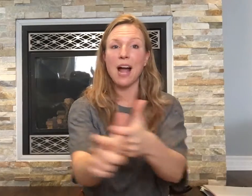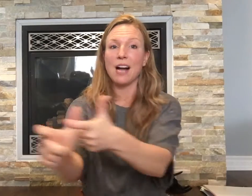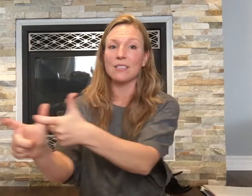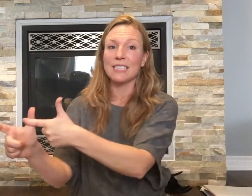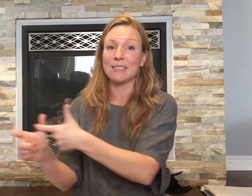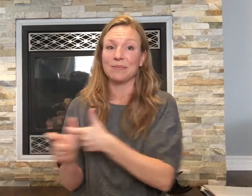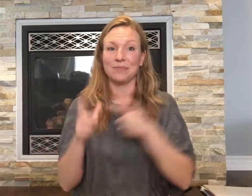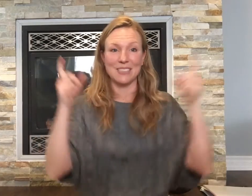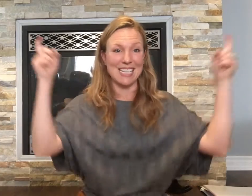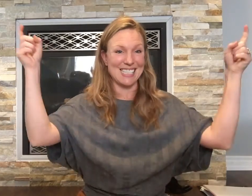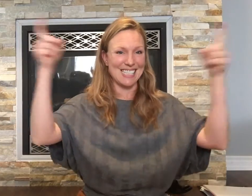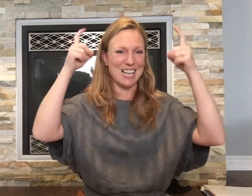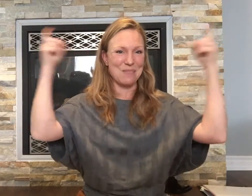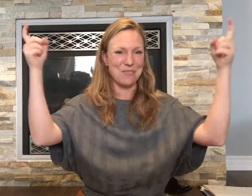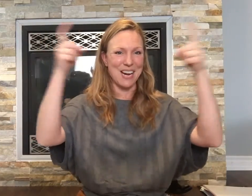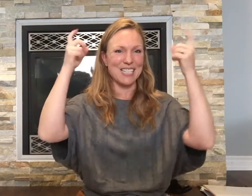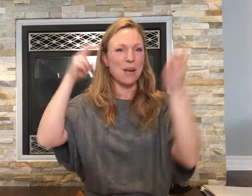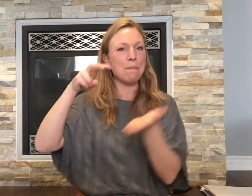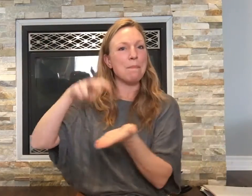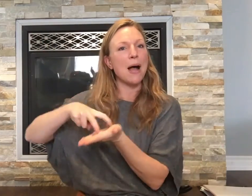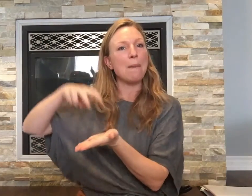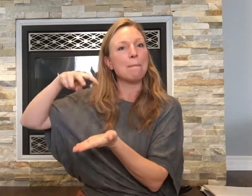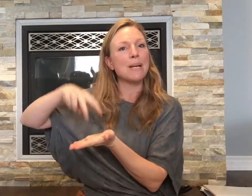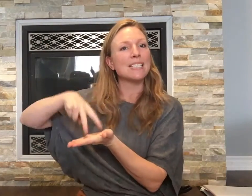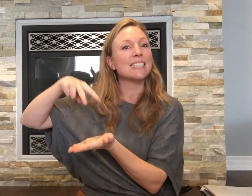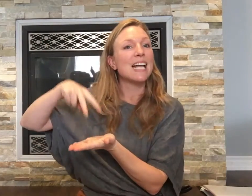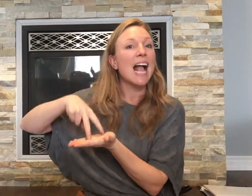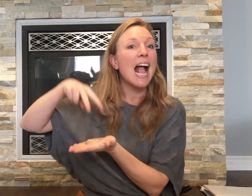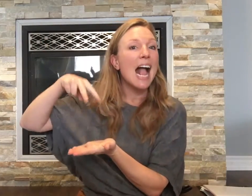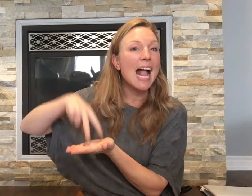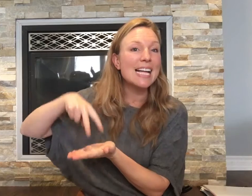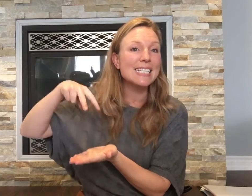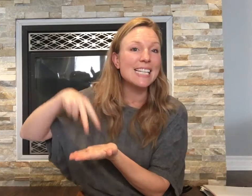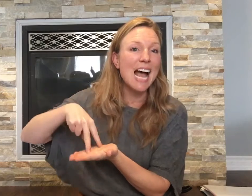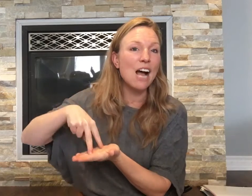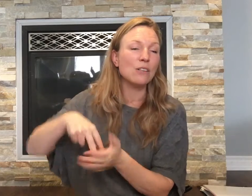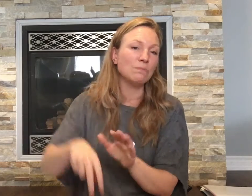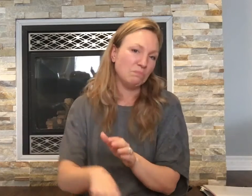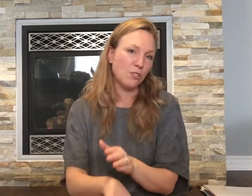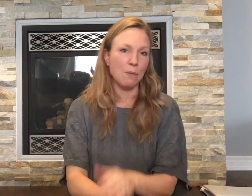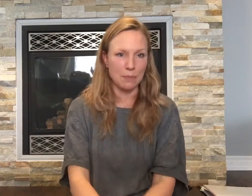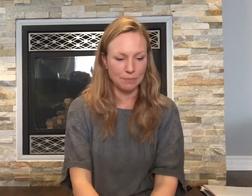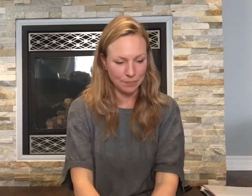around. Let's celebrate. Jump up and down. Jump.